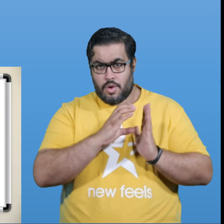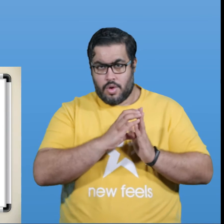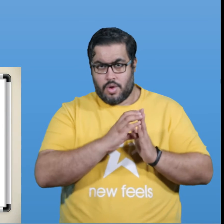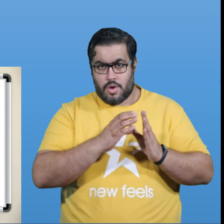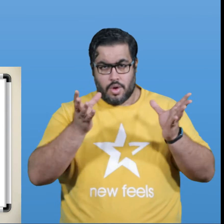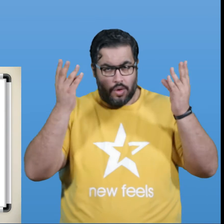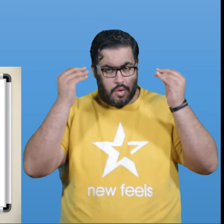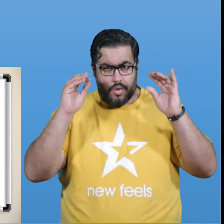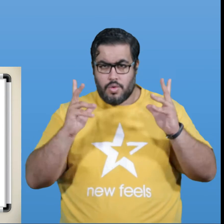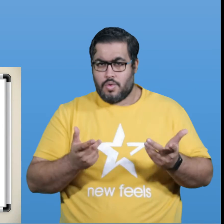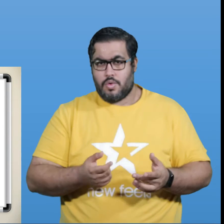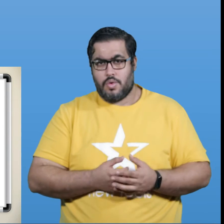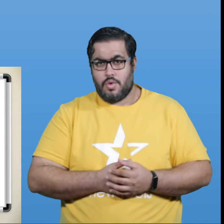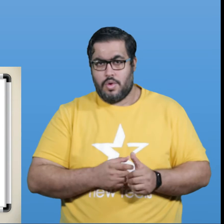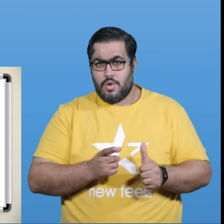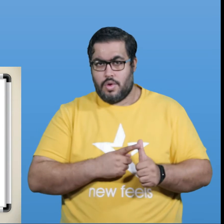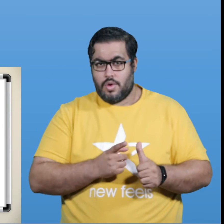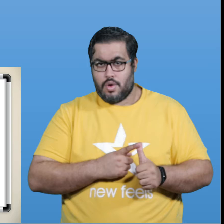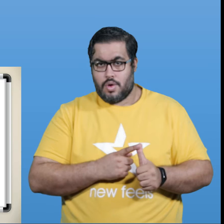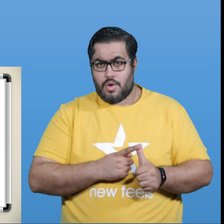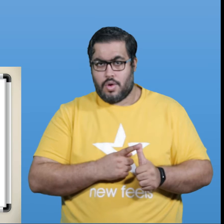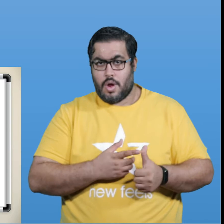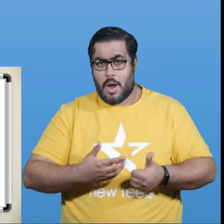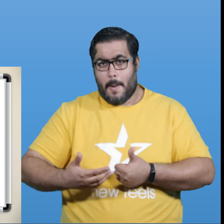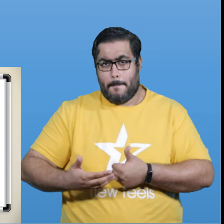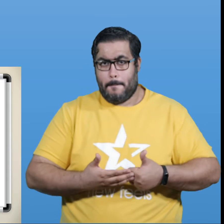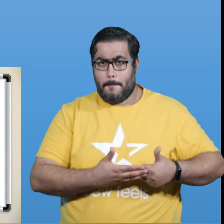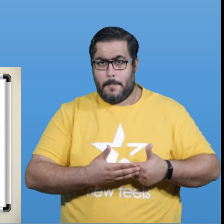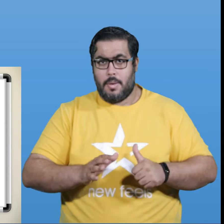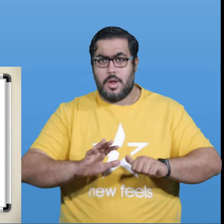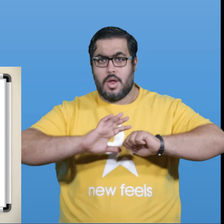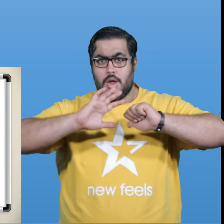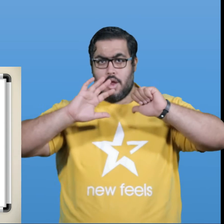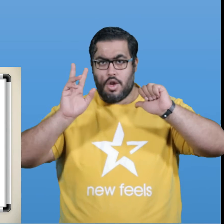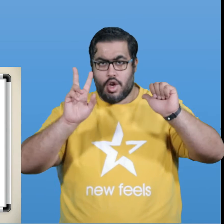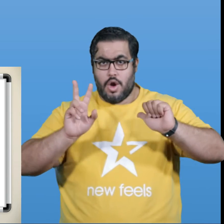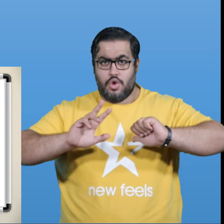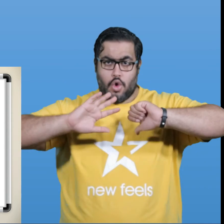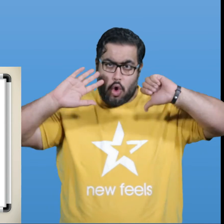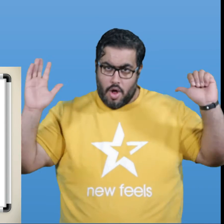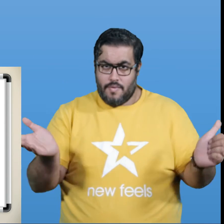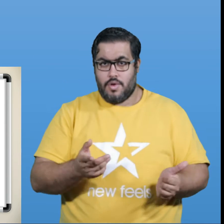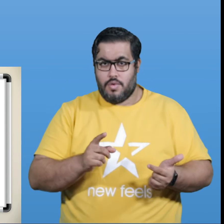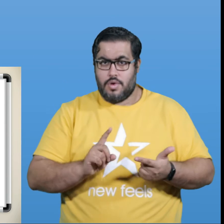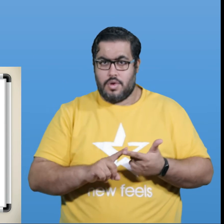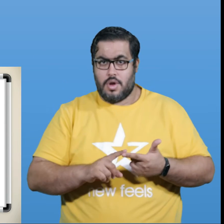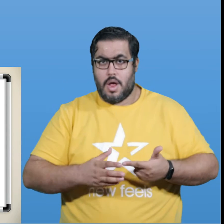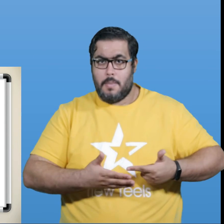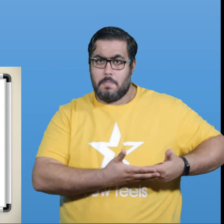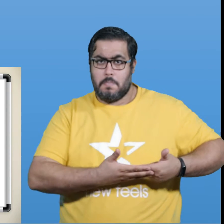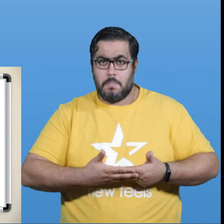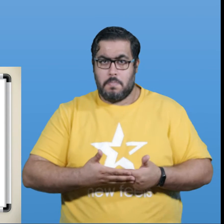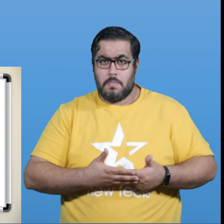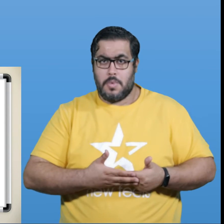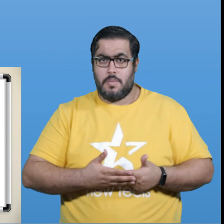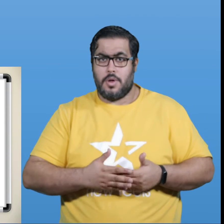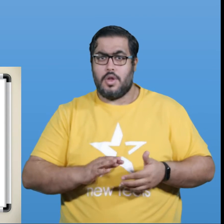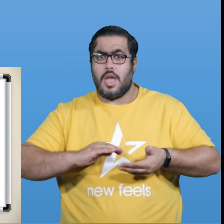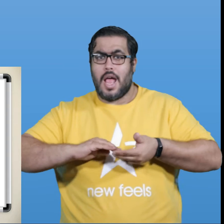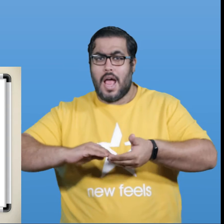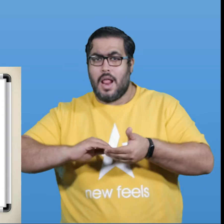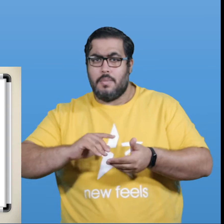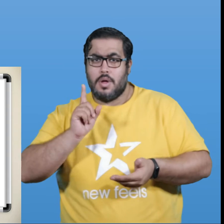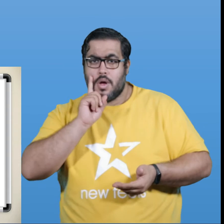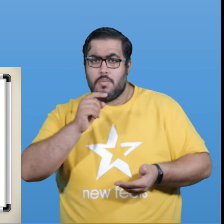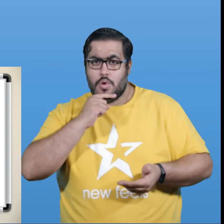can learn that A, baby showers are done all over the world. B, baby showers are meant to help the expectant